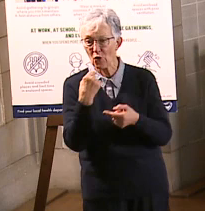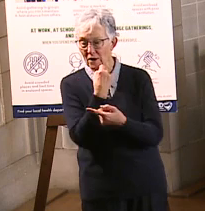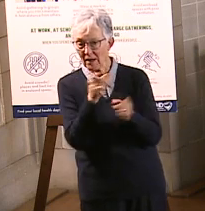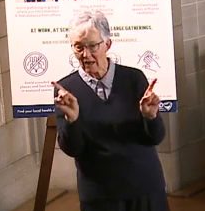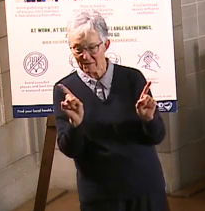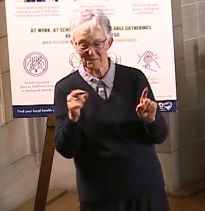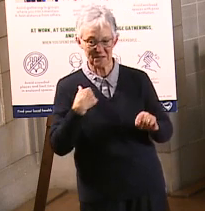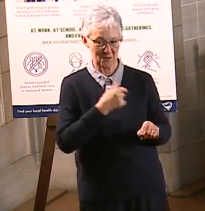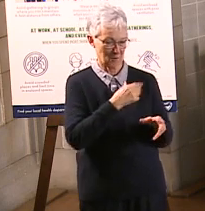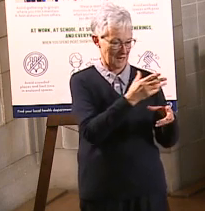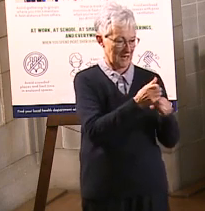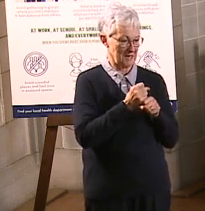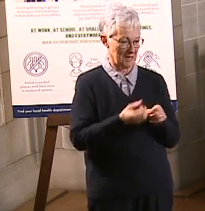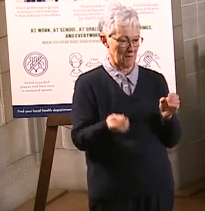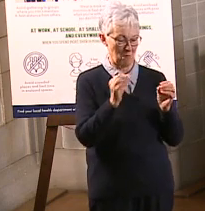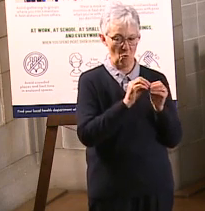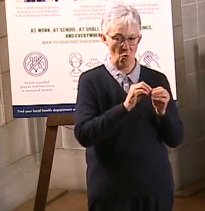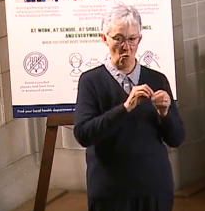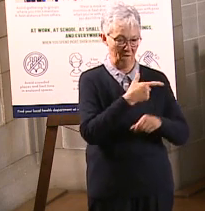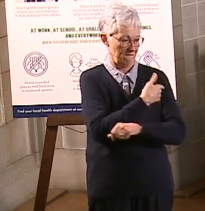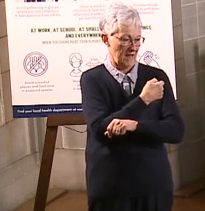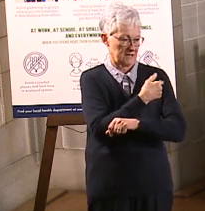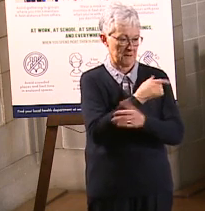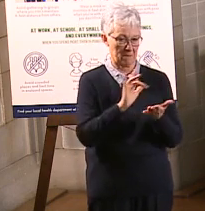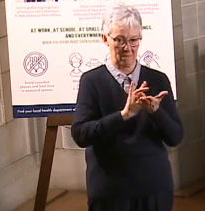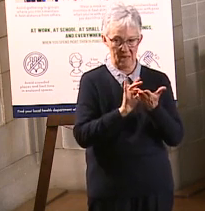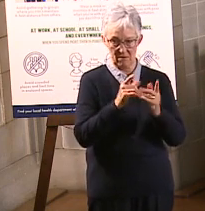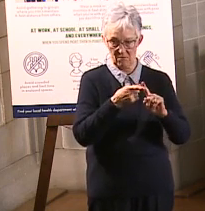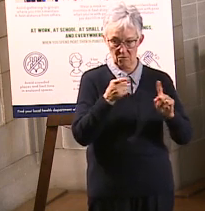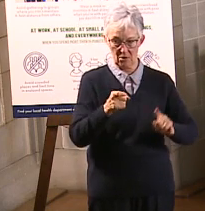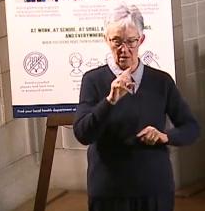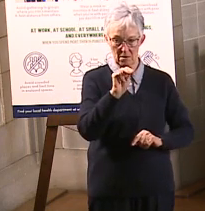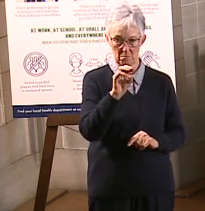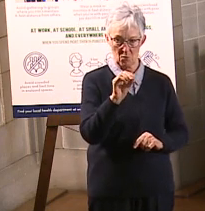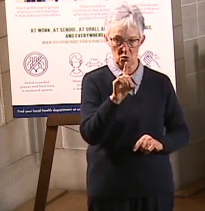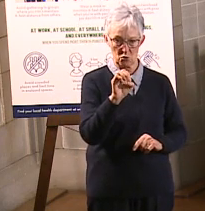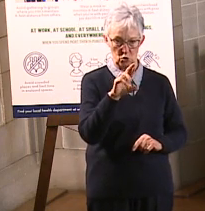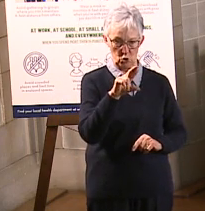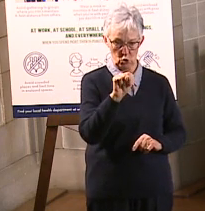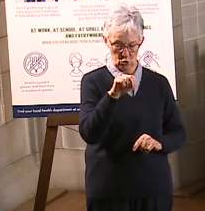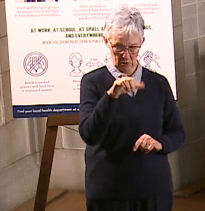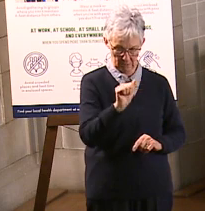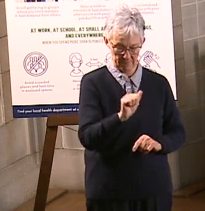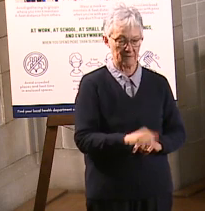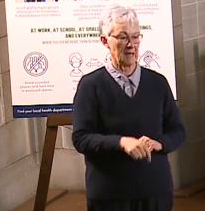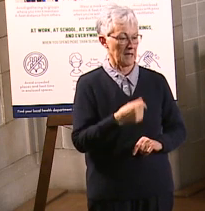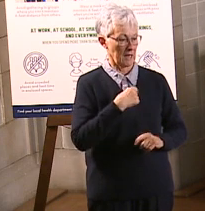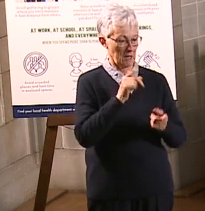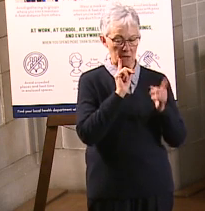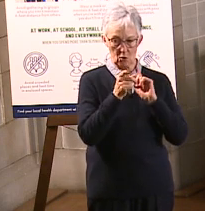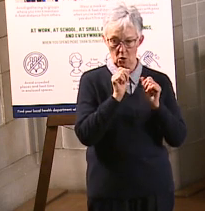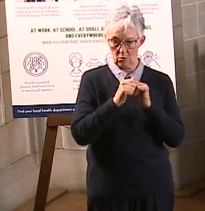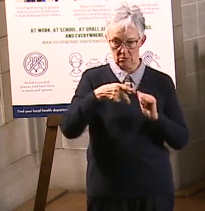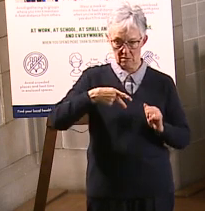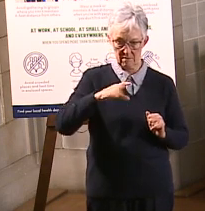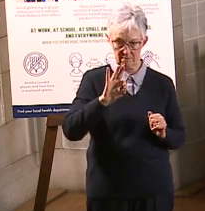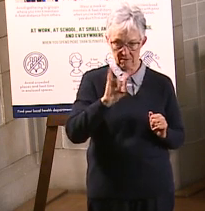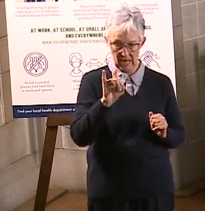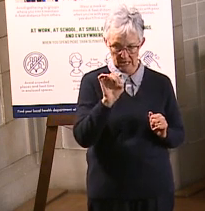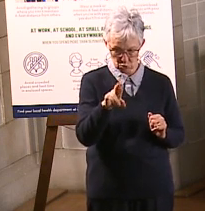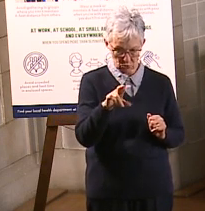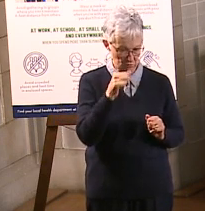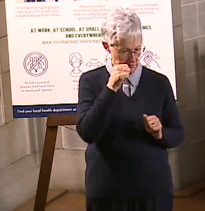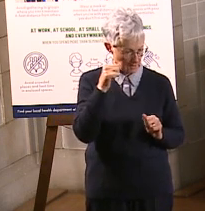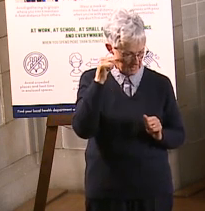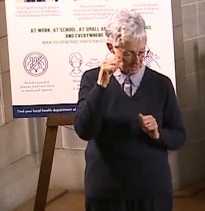Moderna. I was on a phone call yesterday with the CEO of Pfizer, Dr. Borla, and we believe that we'll be getting more vaccines from